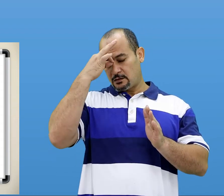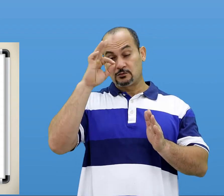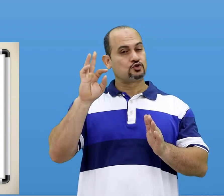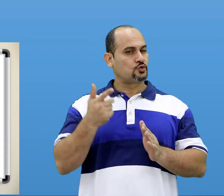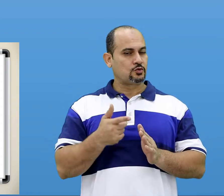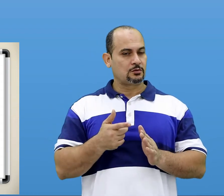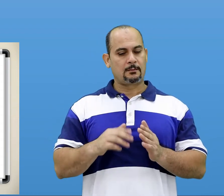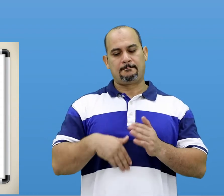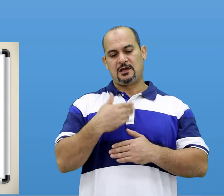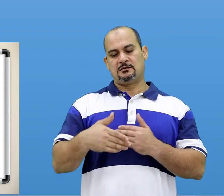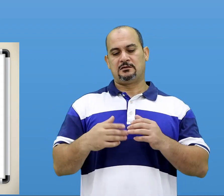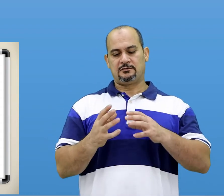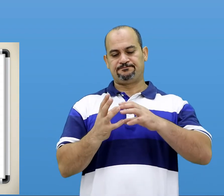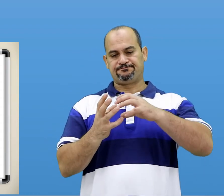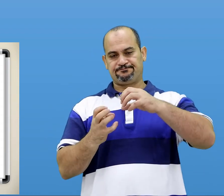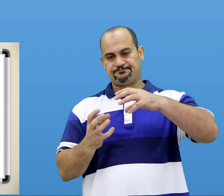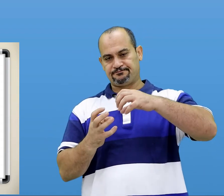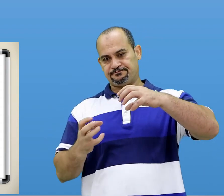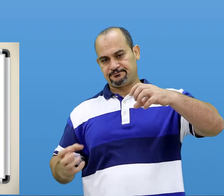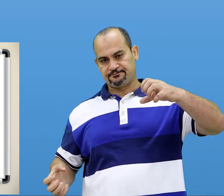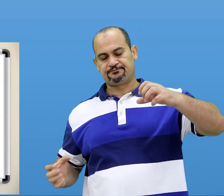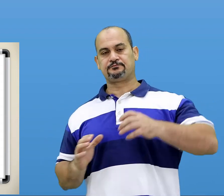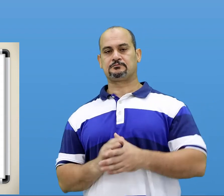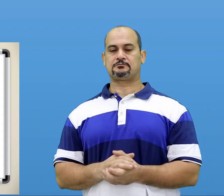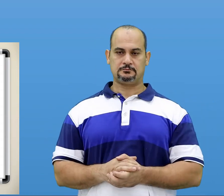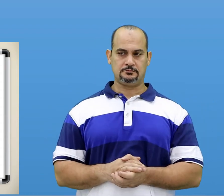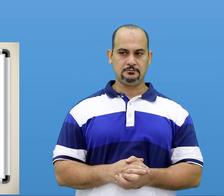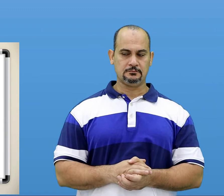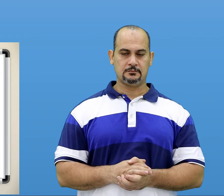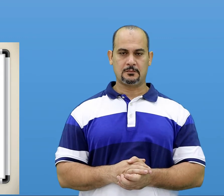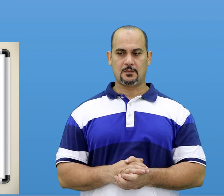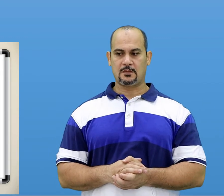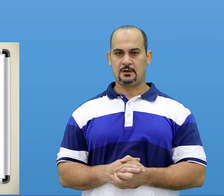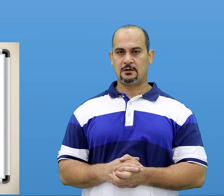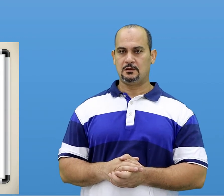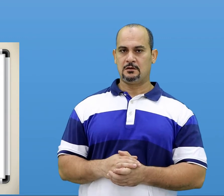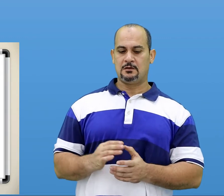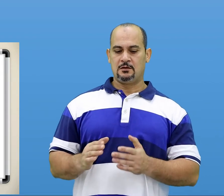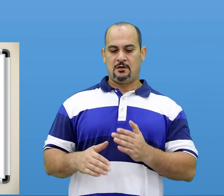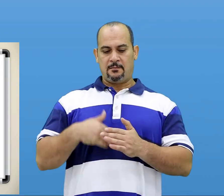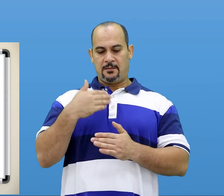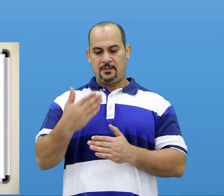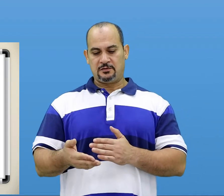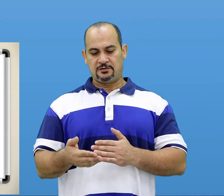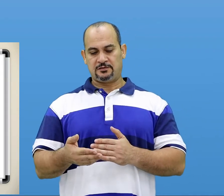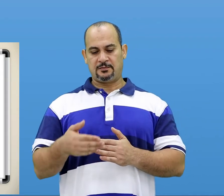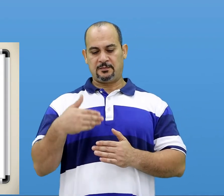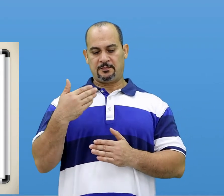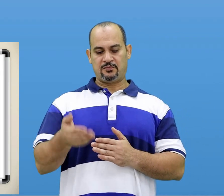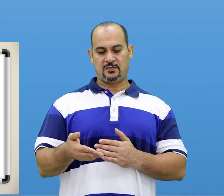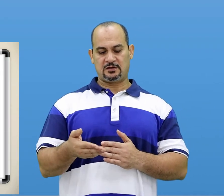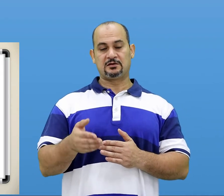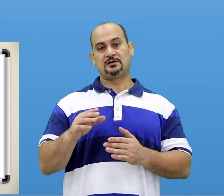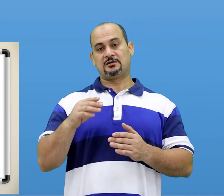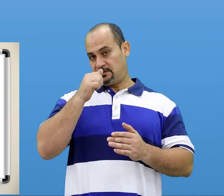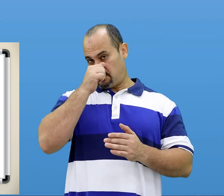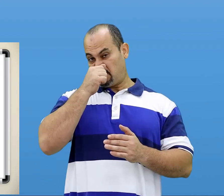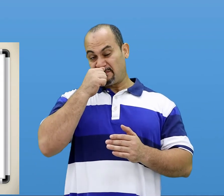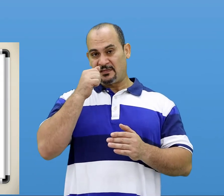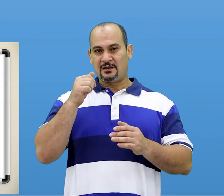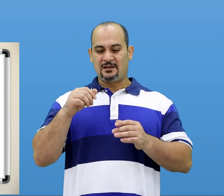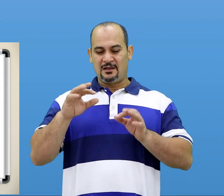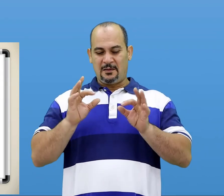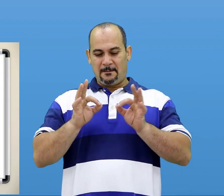talk about the essay that you want to talk about or describe. A plan development.